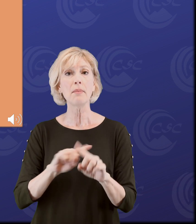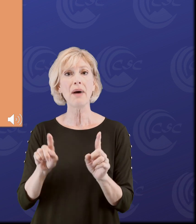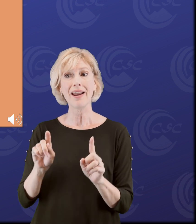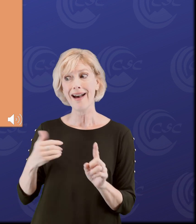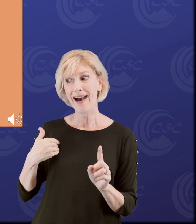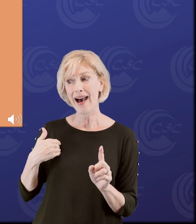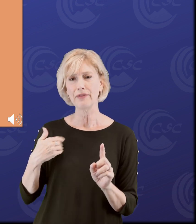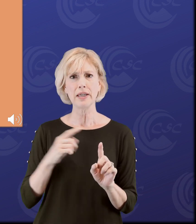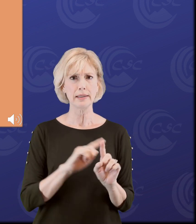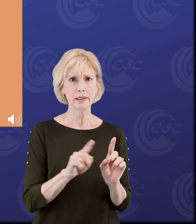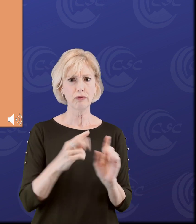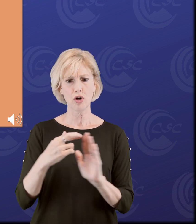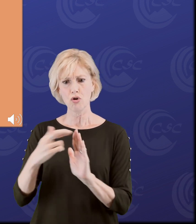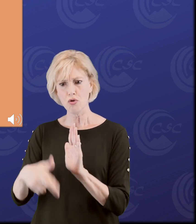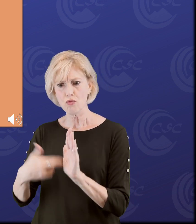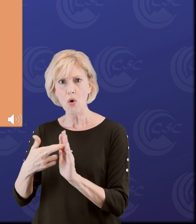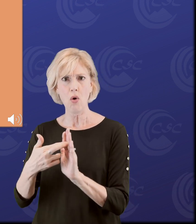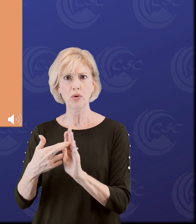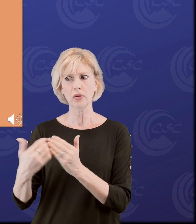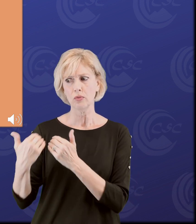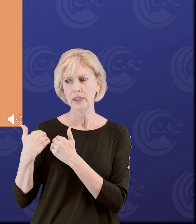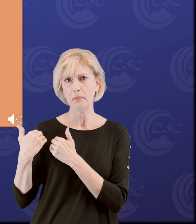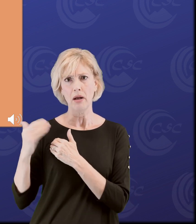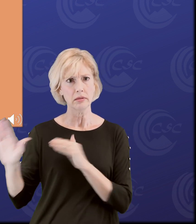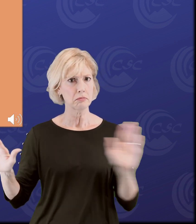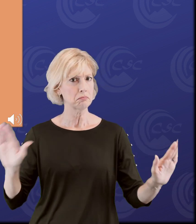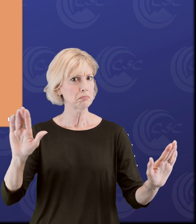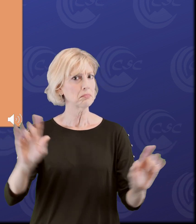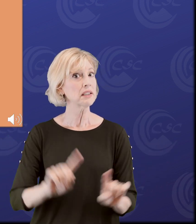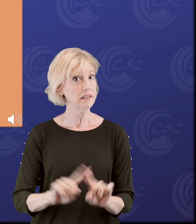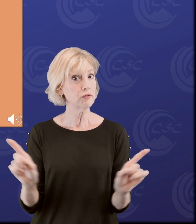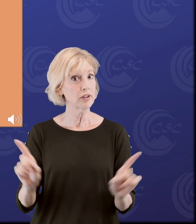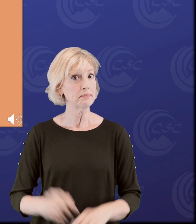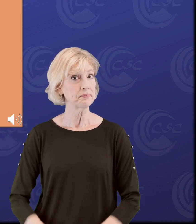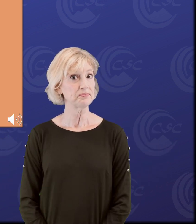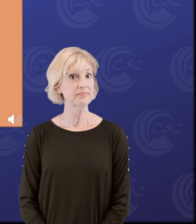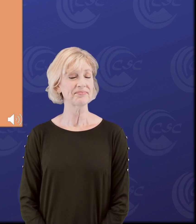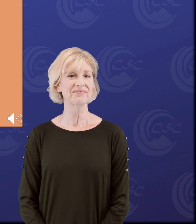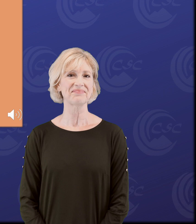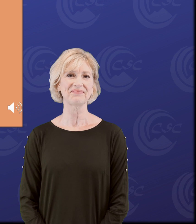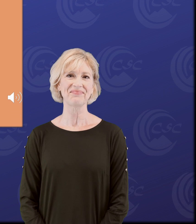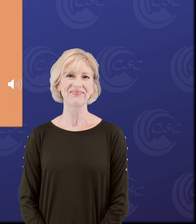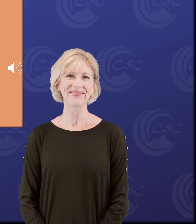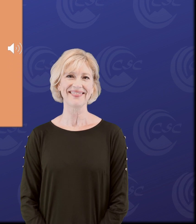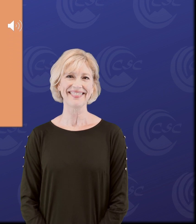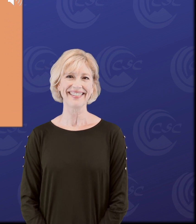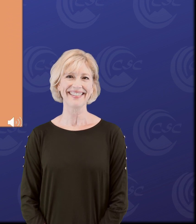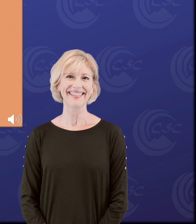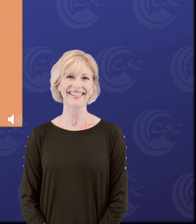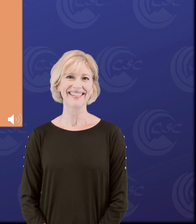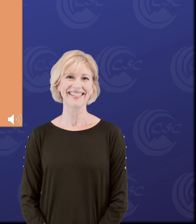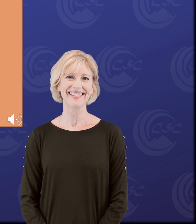Although we work collaboratively, we each have separate roles and responsibilities.